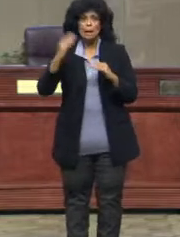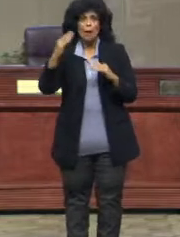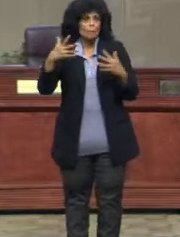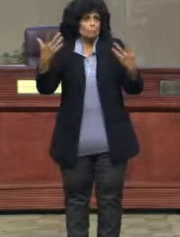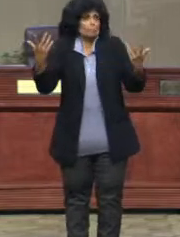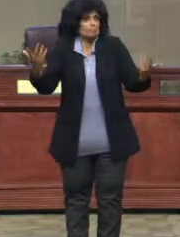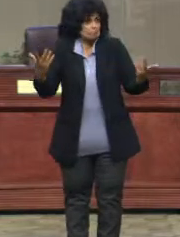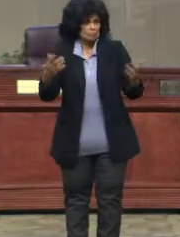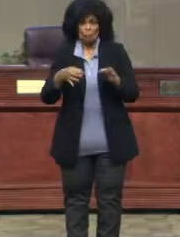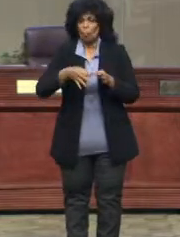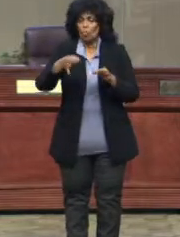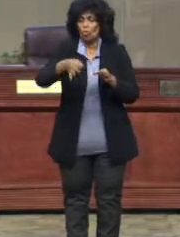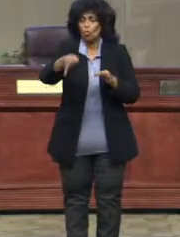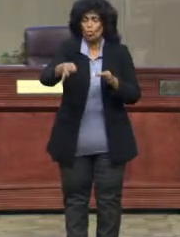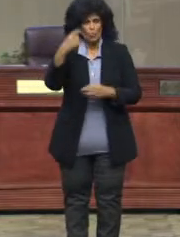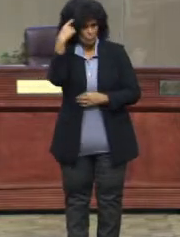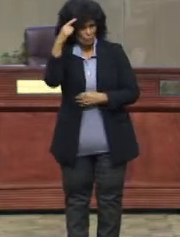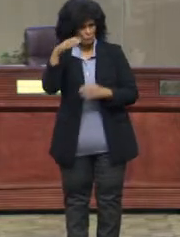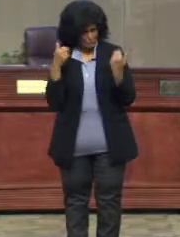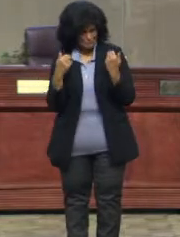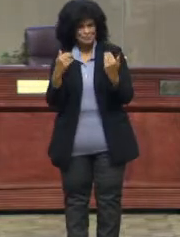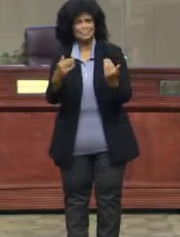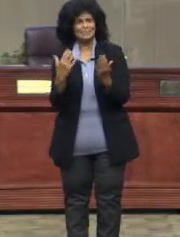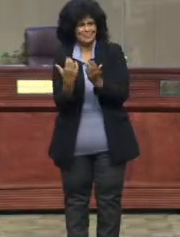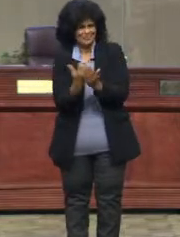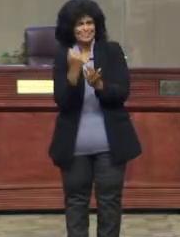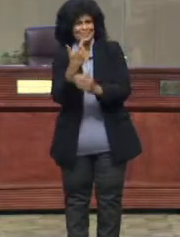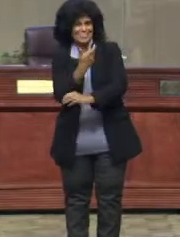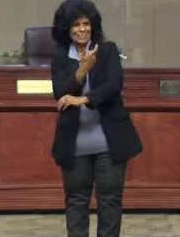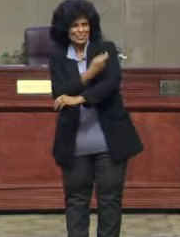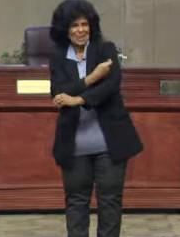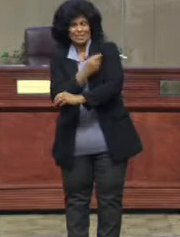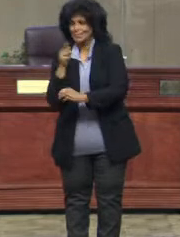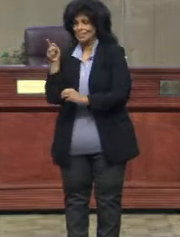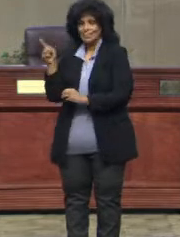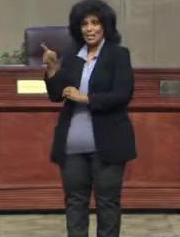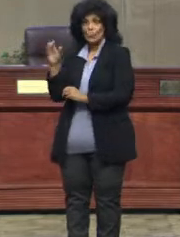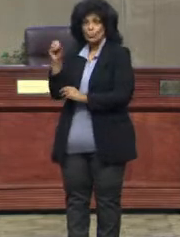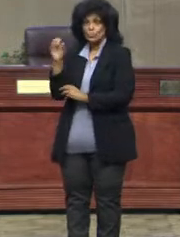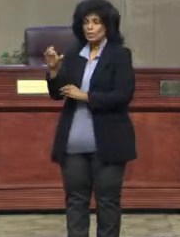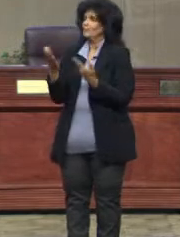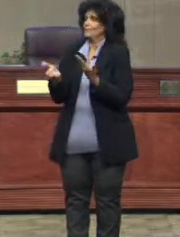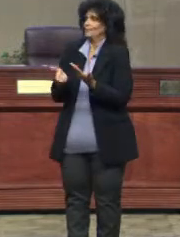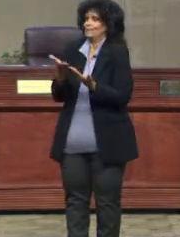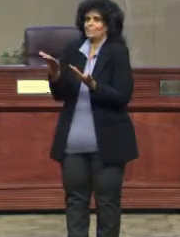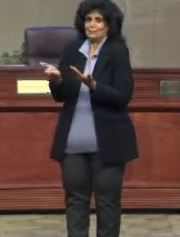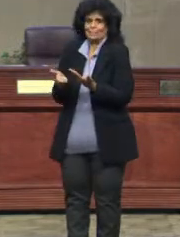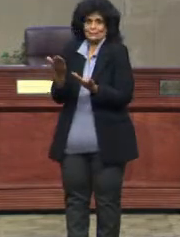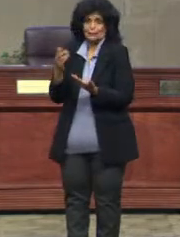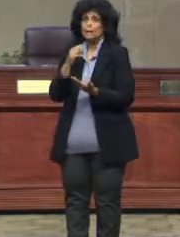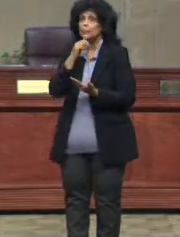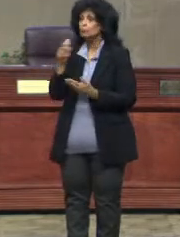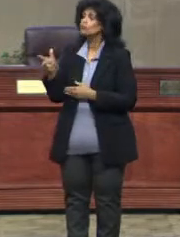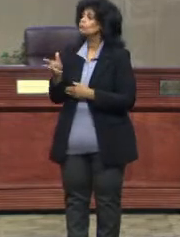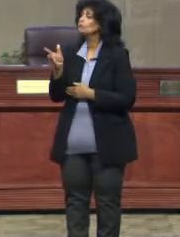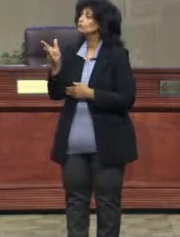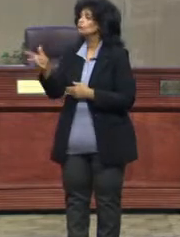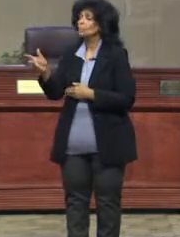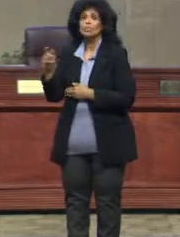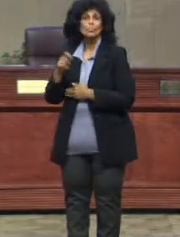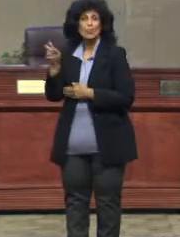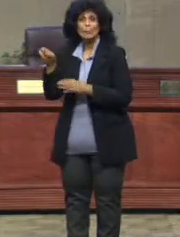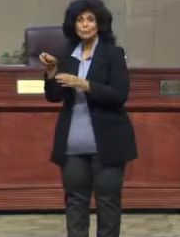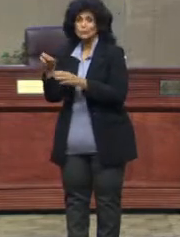The convention center is fast and convenient, and you do not have to get out of your vehicle. We have